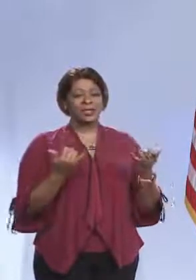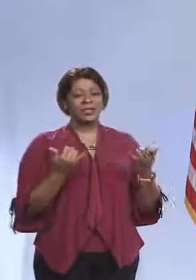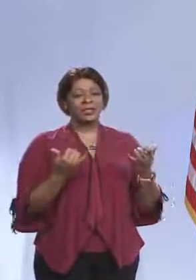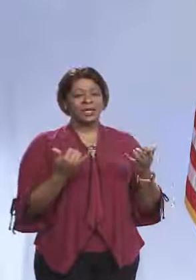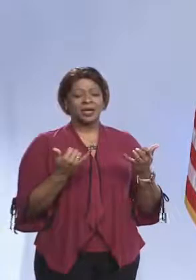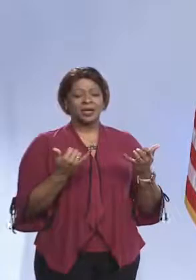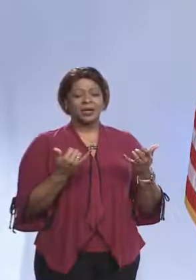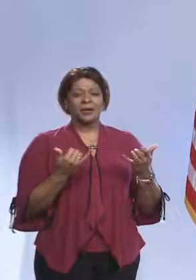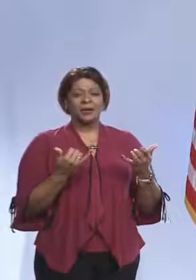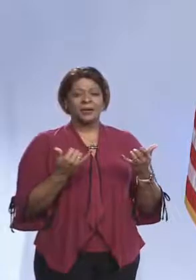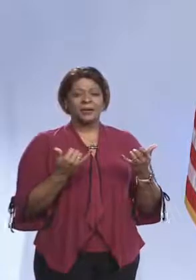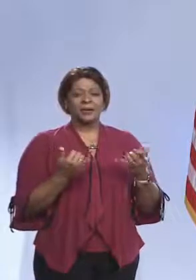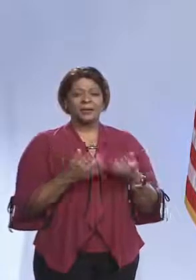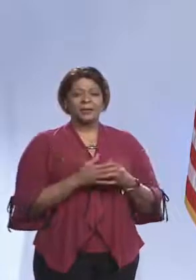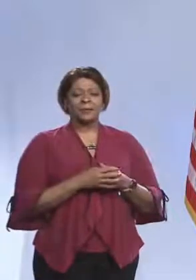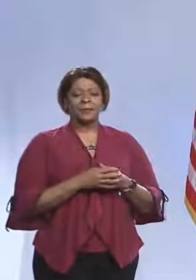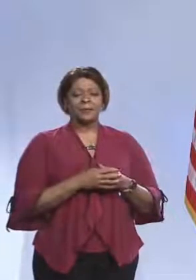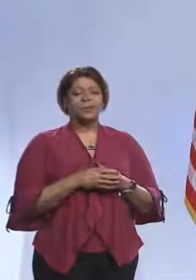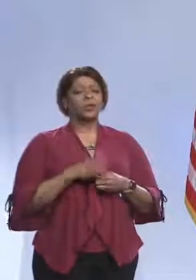those